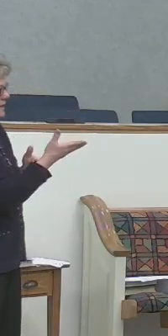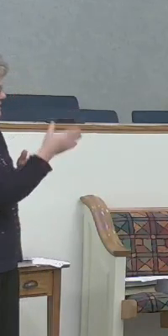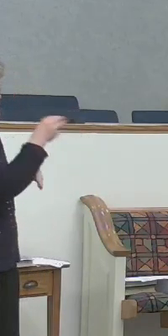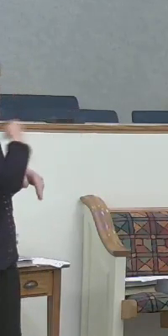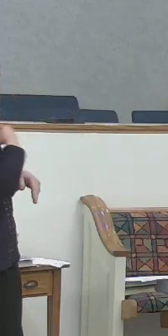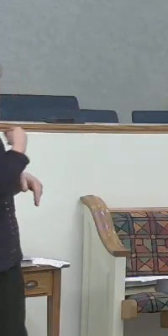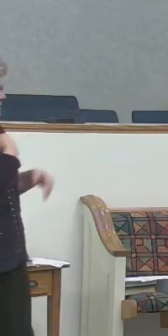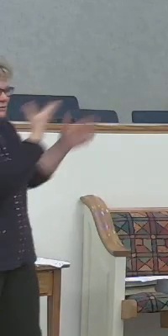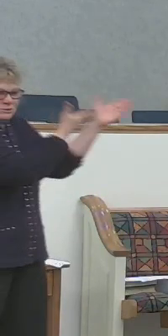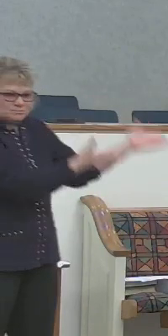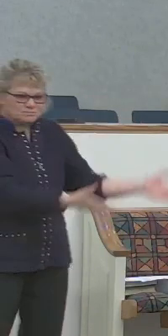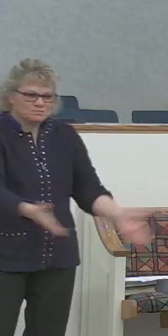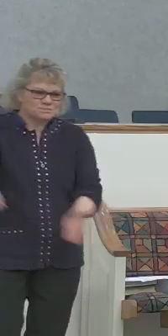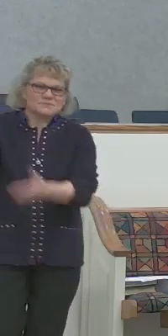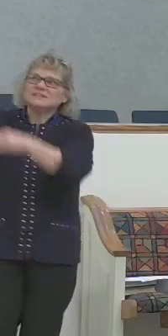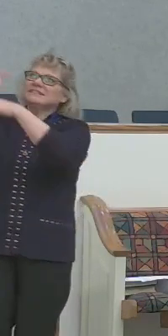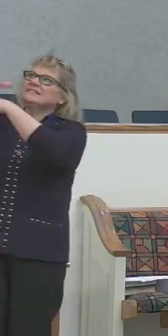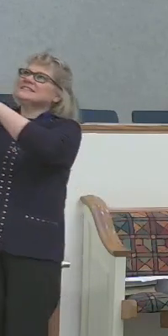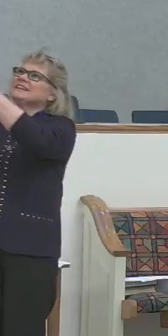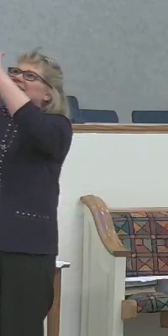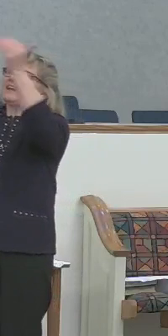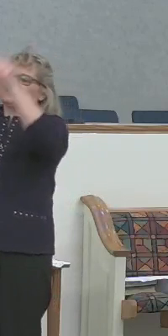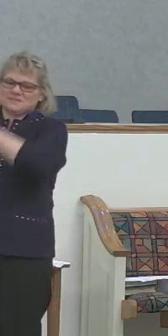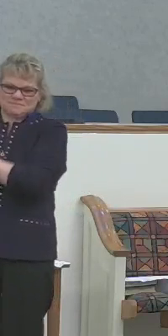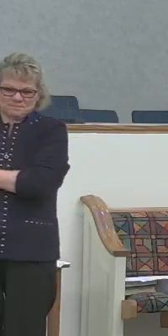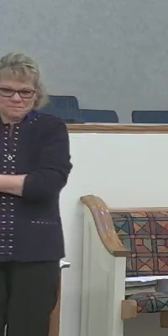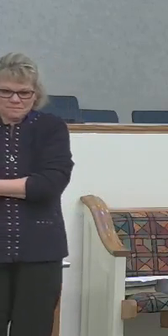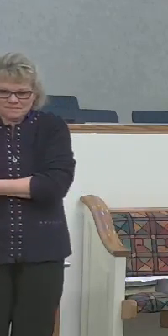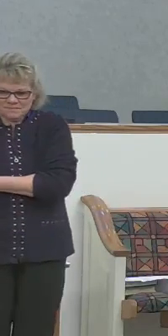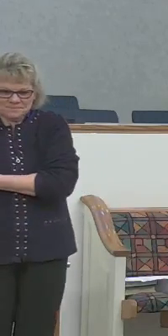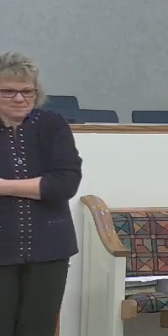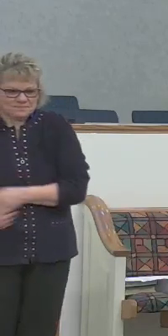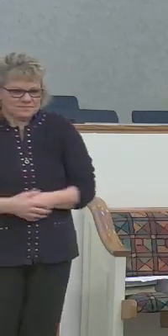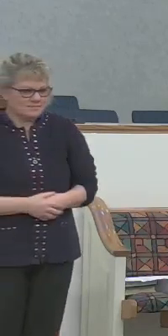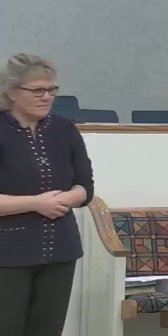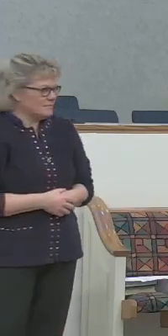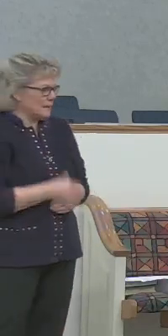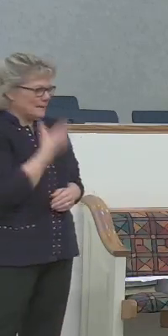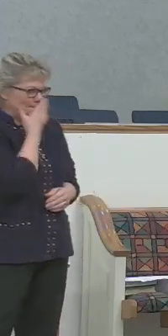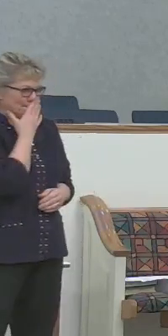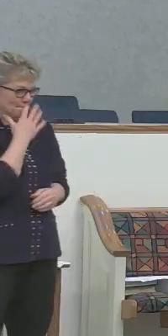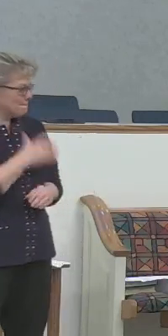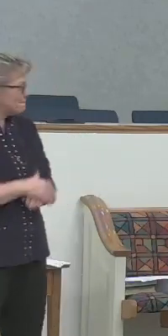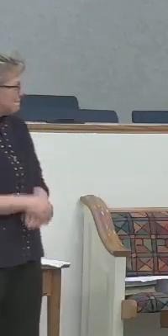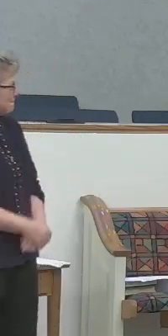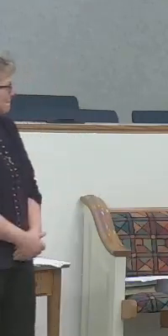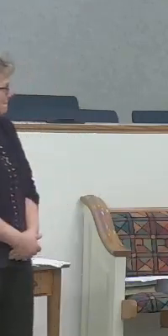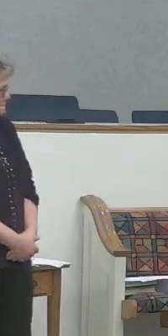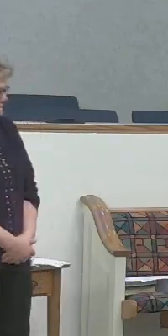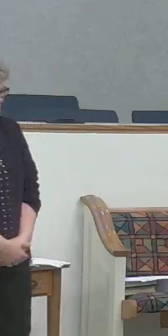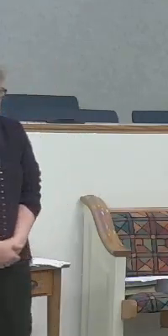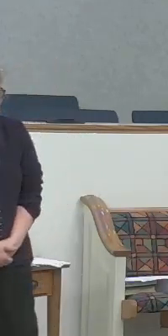heaven since he's up there? Would you do that? Do that. Okay.